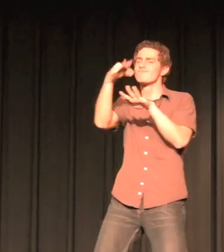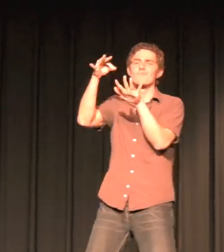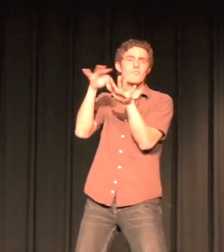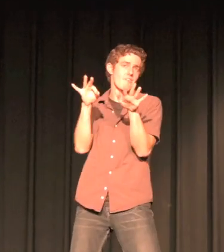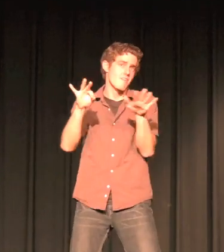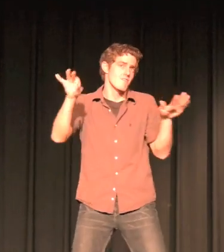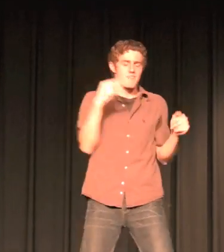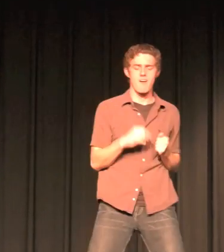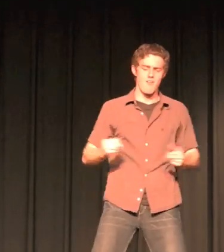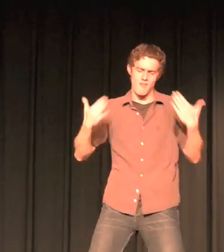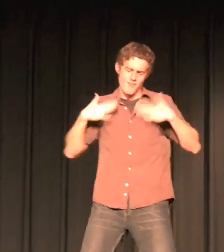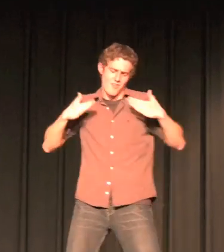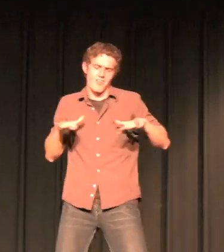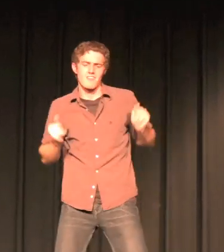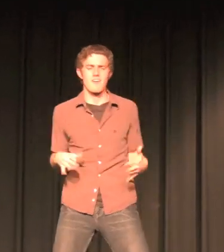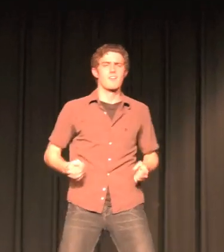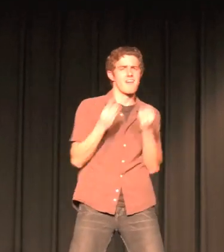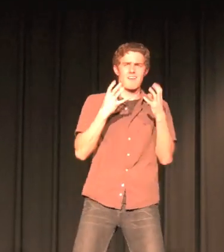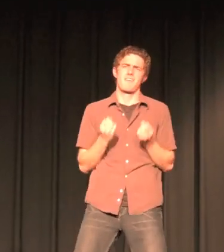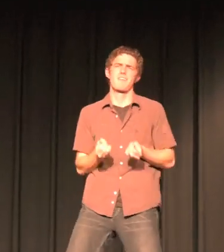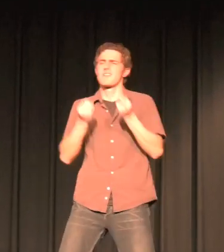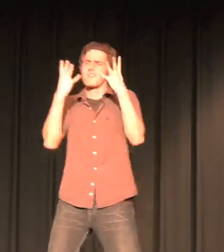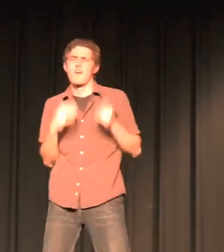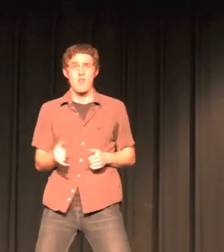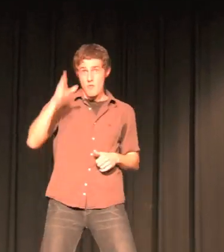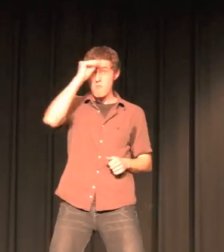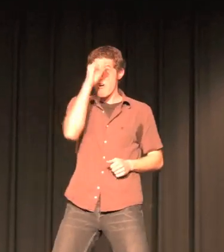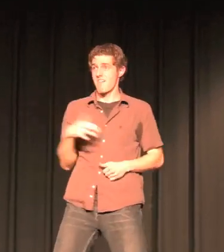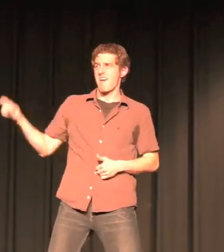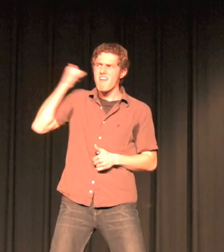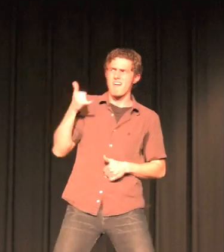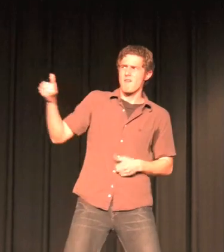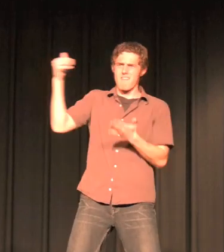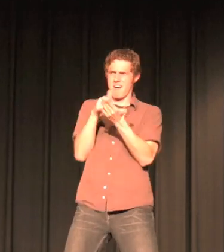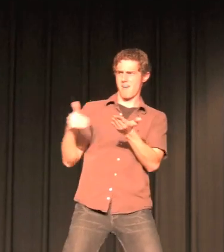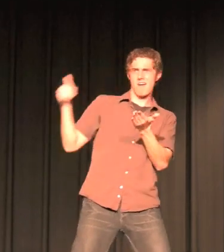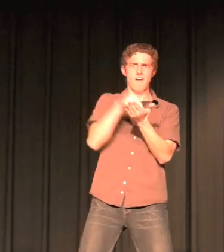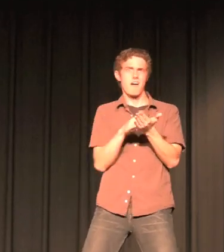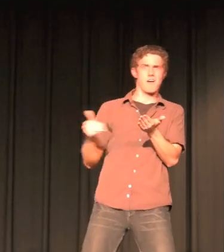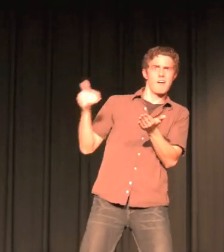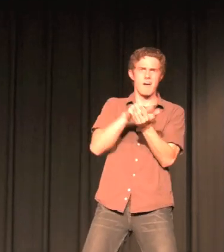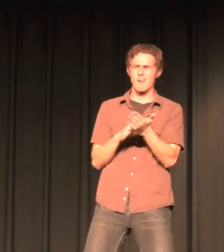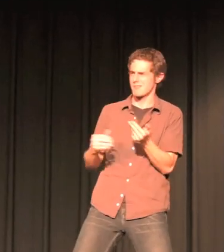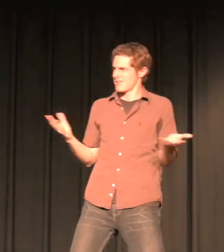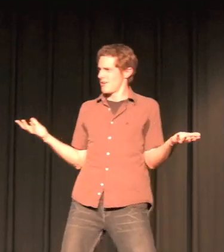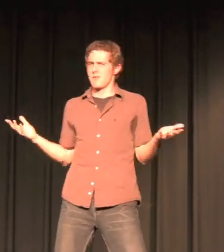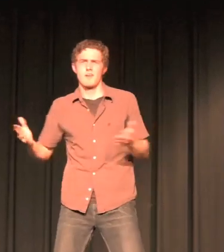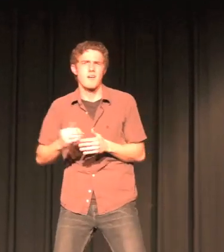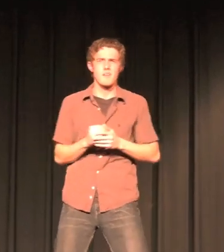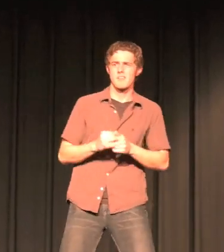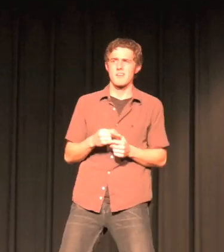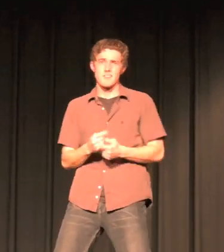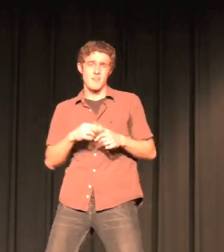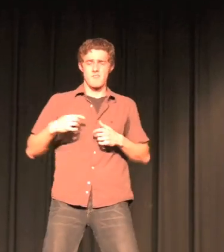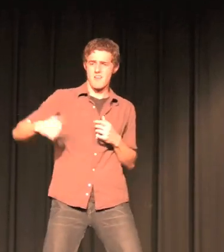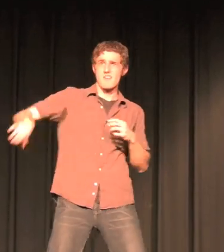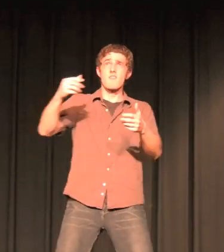our toes, toes. Trying on all our clothes, clothes. Boys blowing up our phones, phones. Dropped up and playing